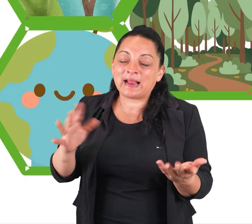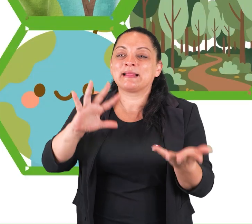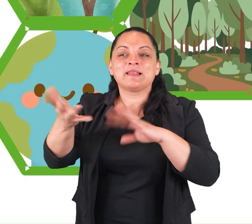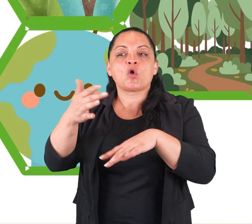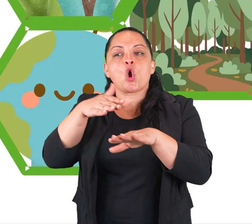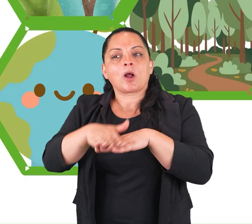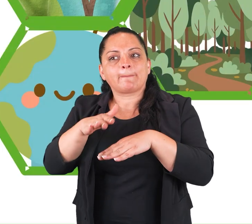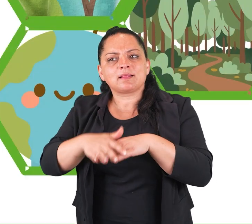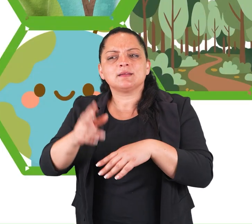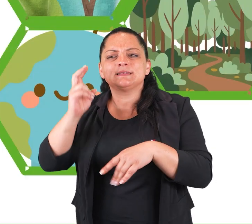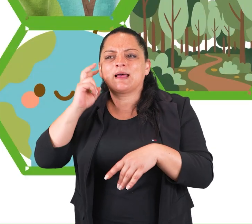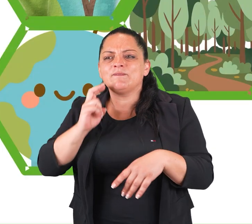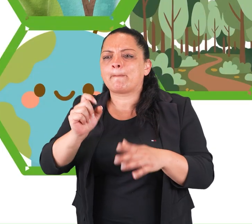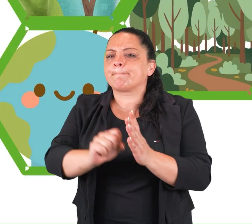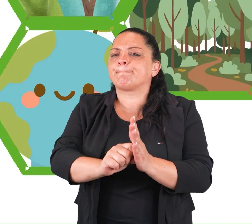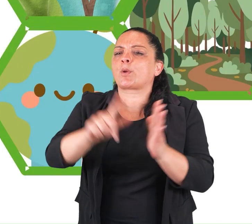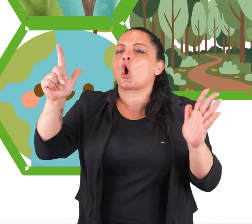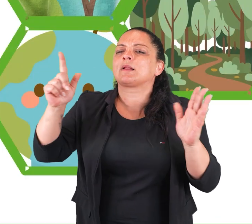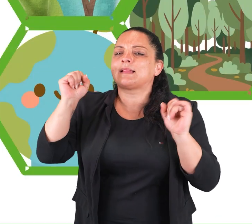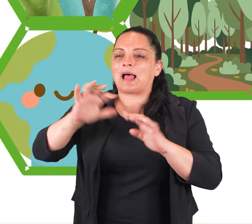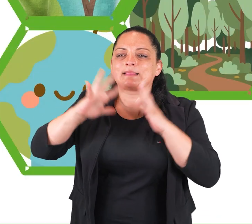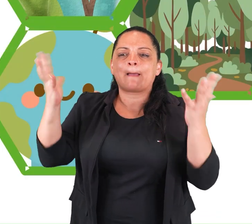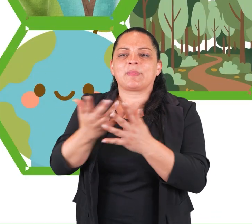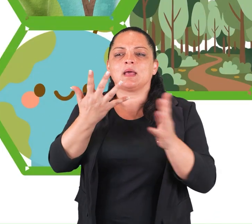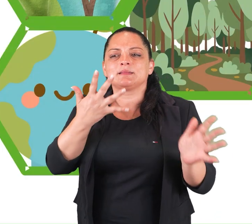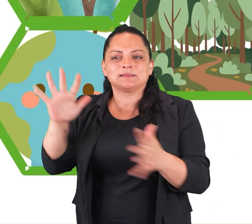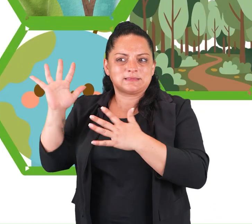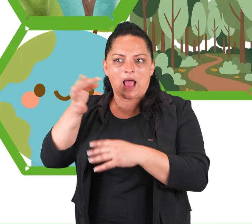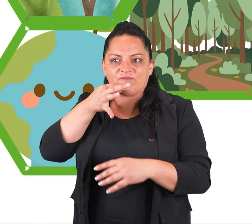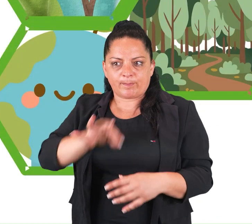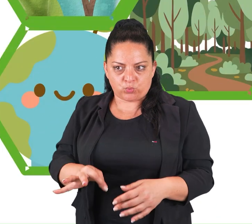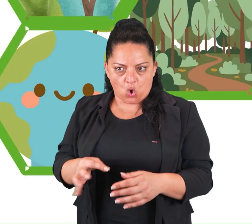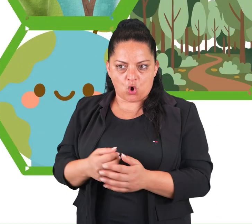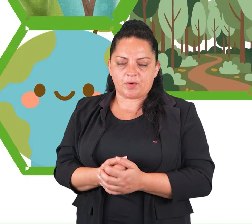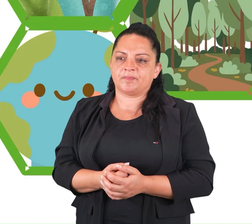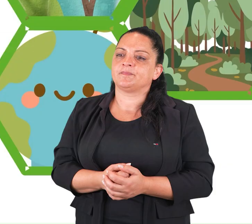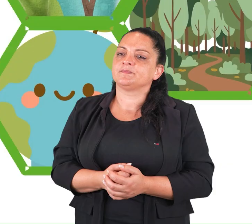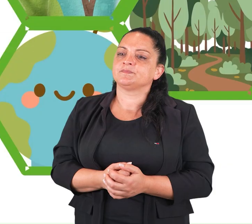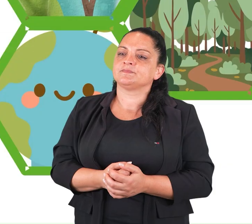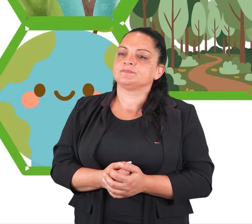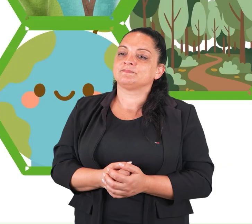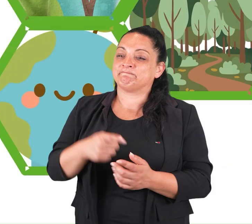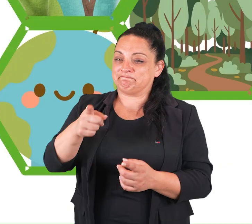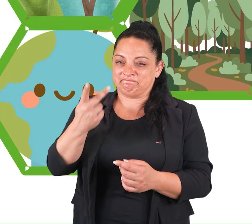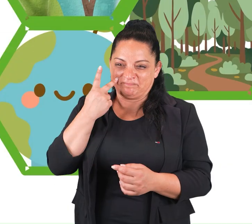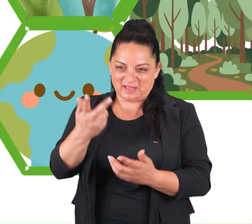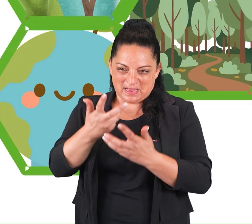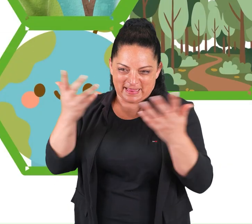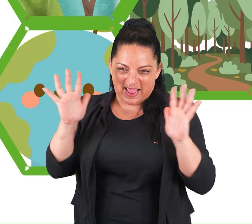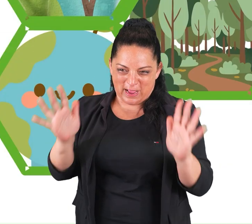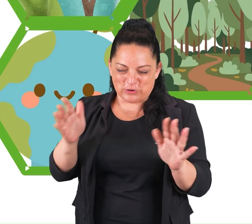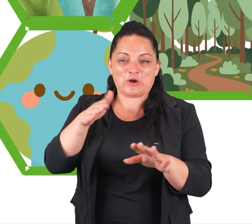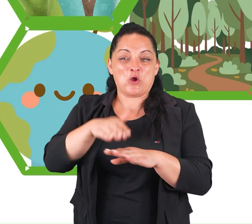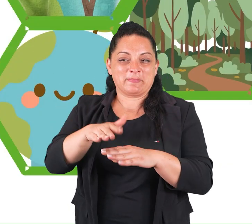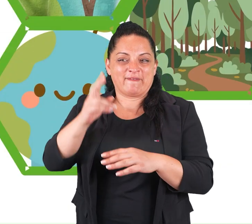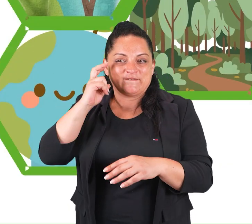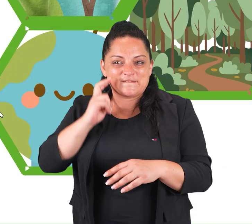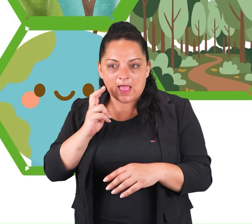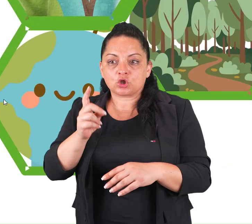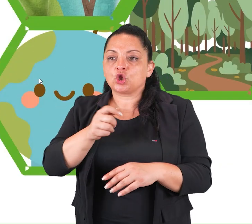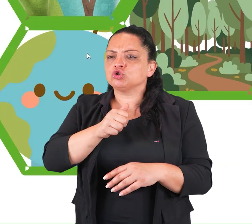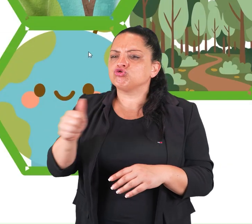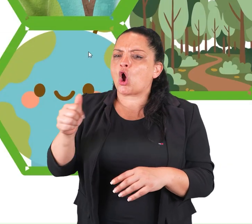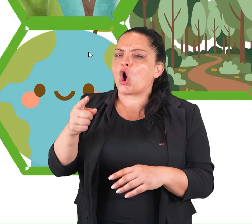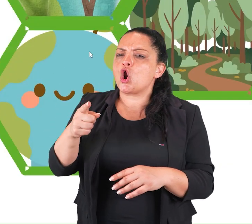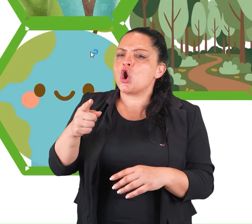can do, and they are green skills basically that they can save the environment. So you can see that green skills